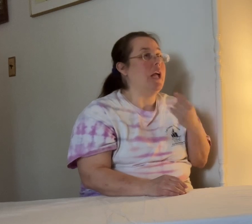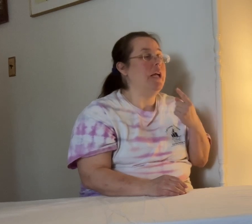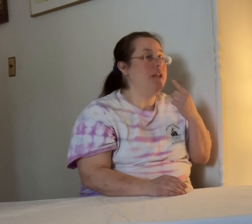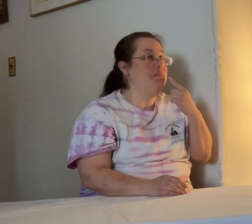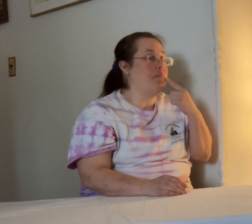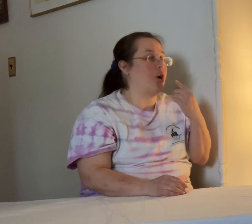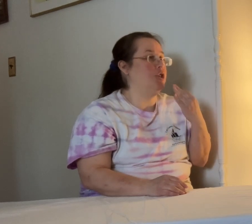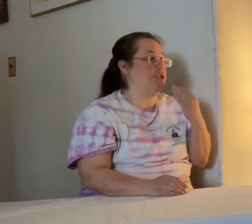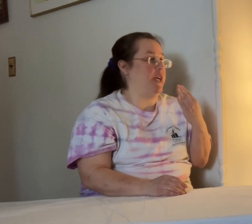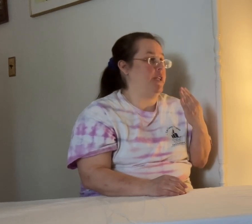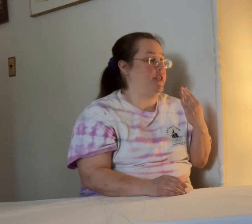in person